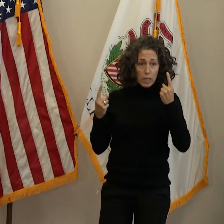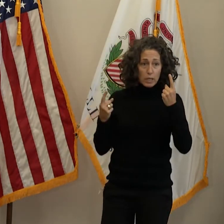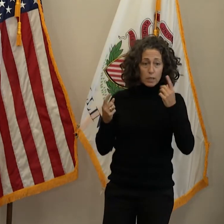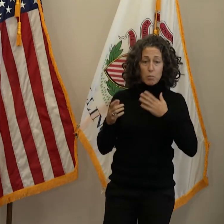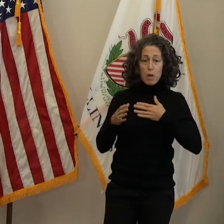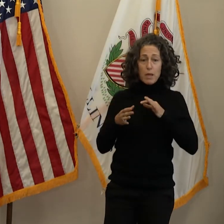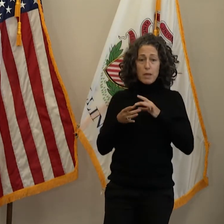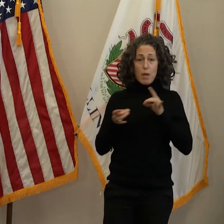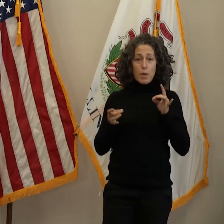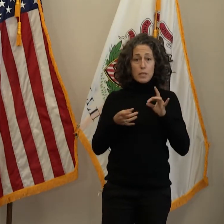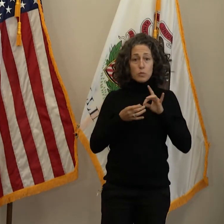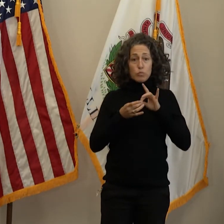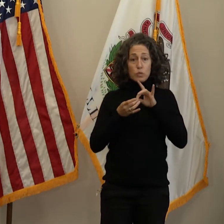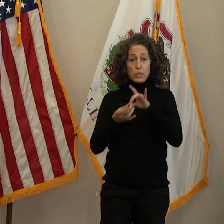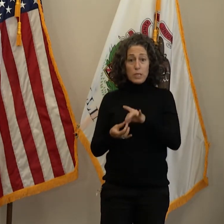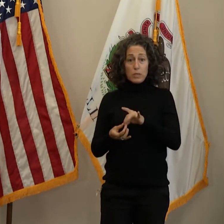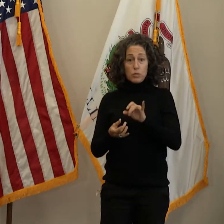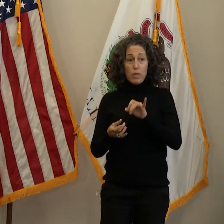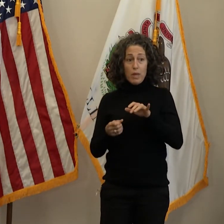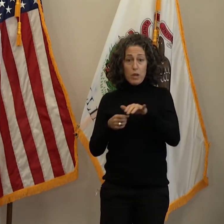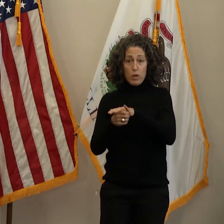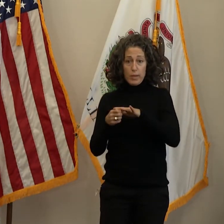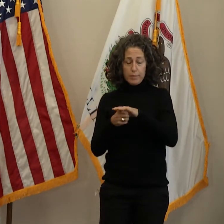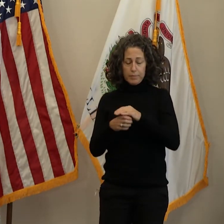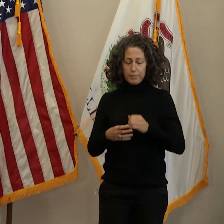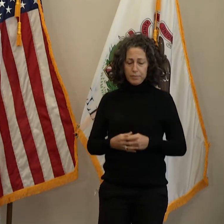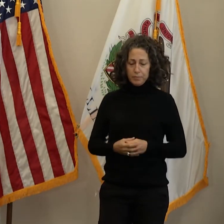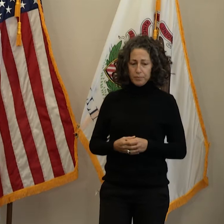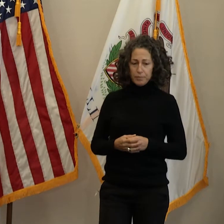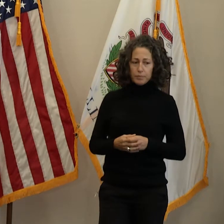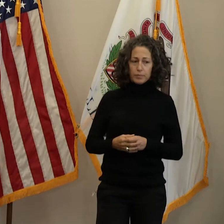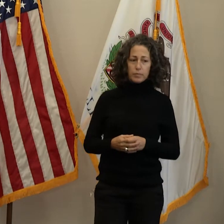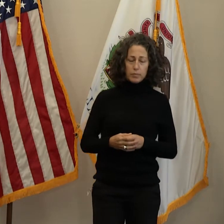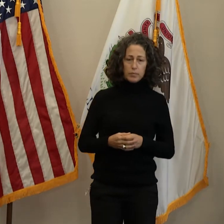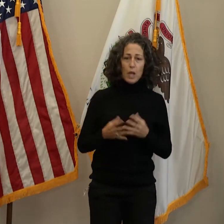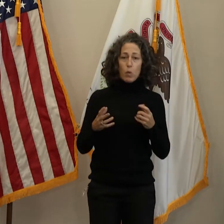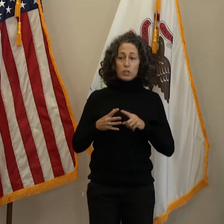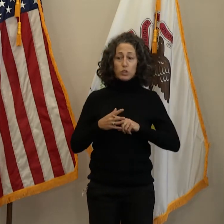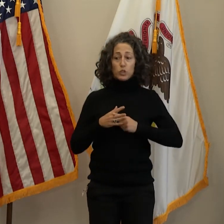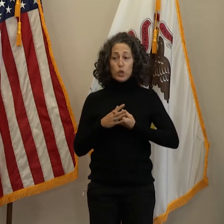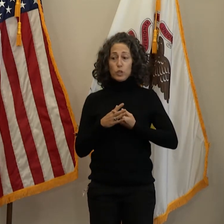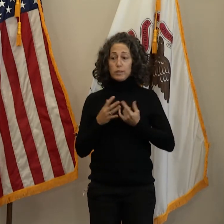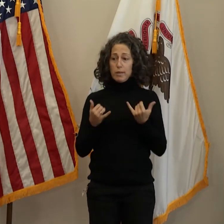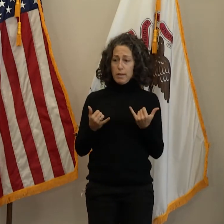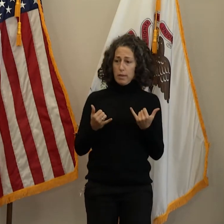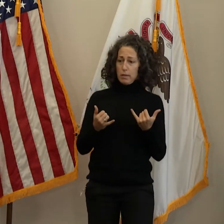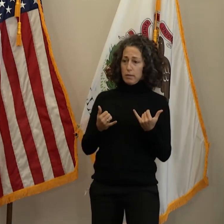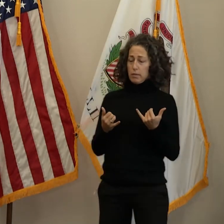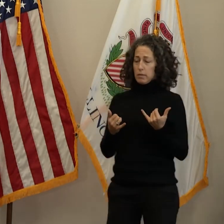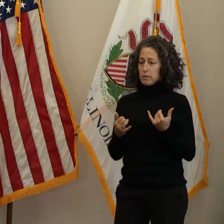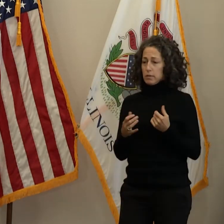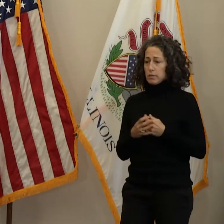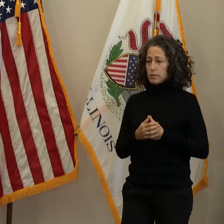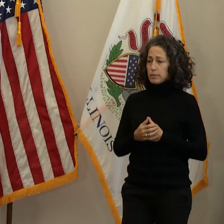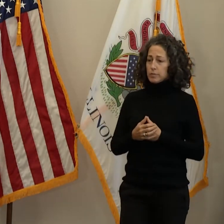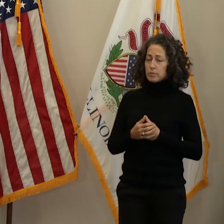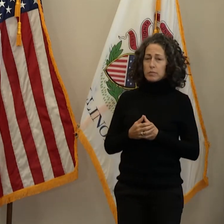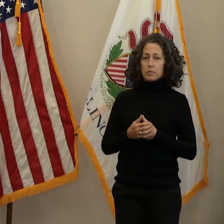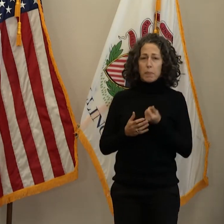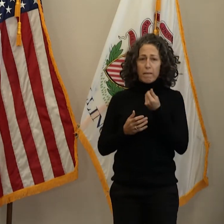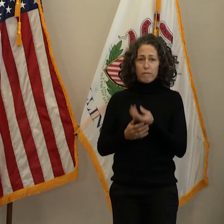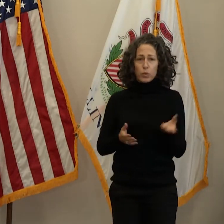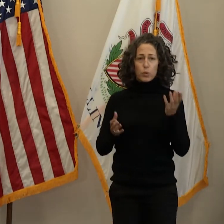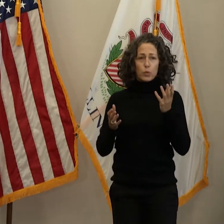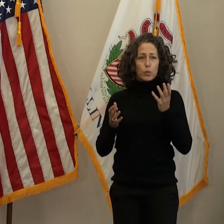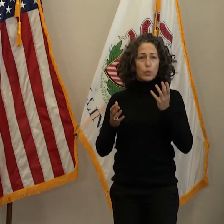comments pertain to that area. I'd like to begin here today with just some